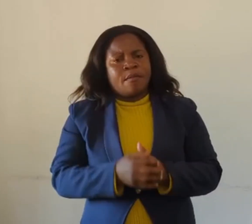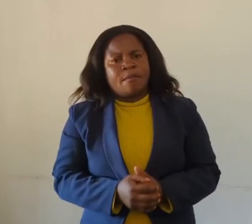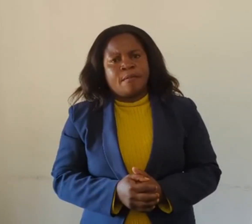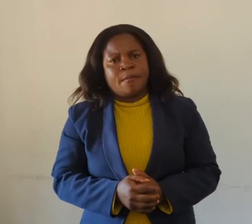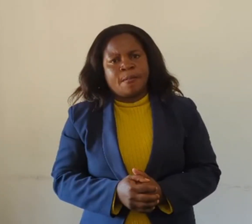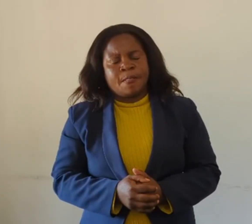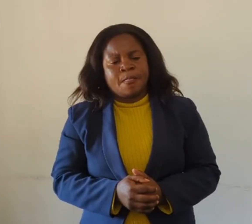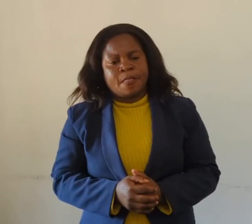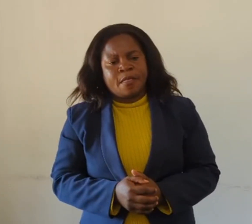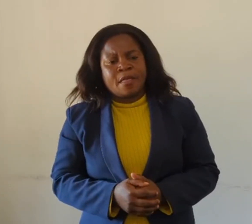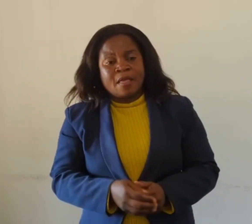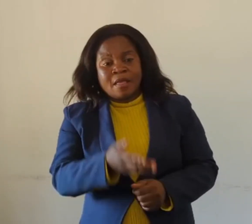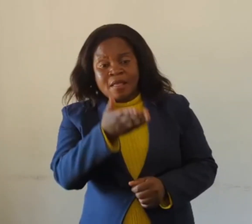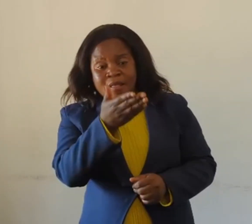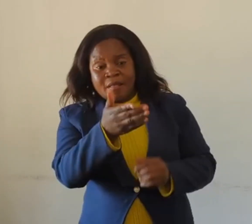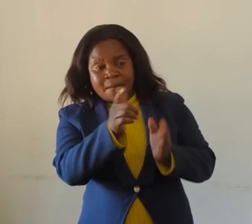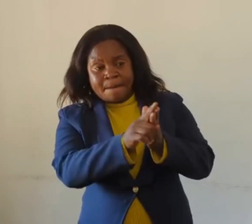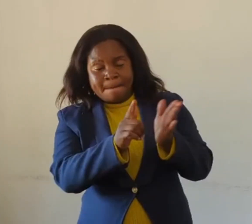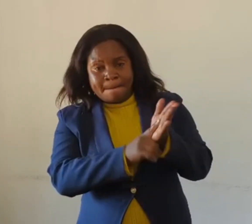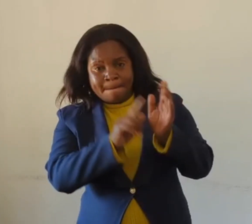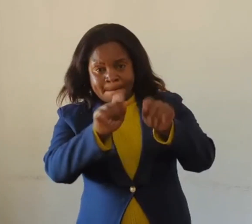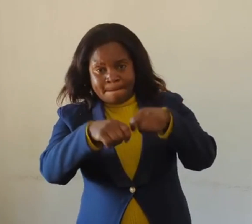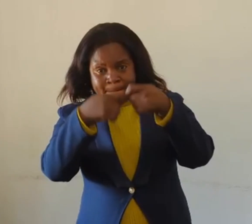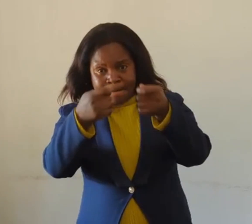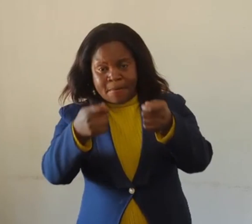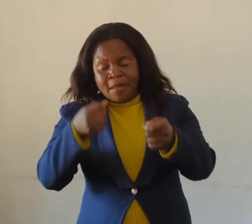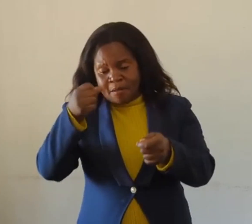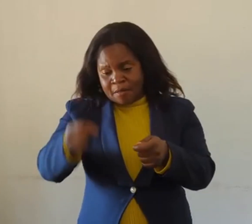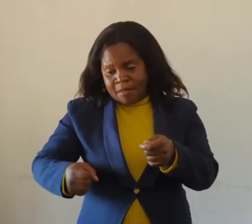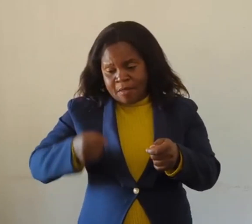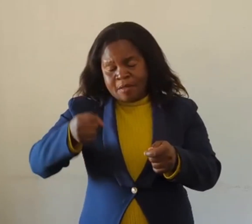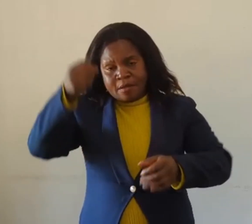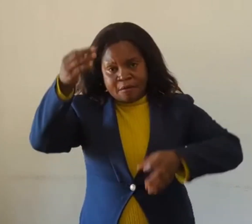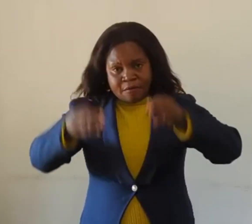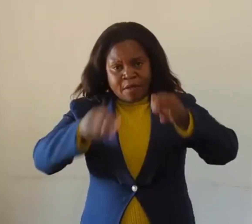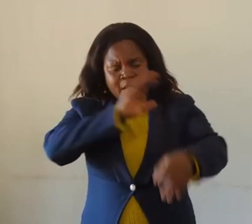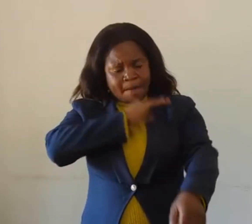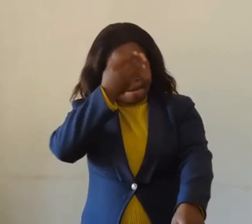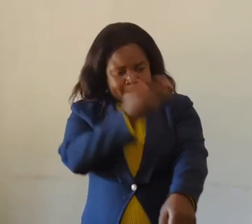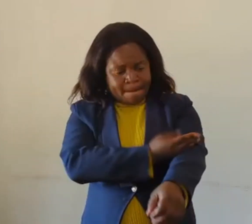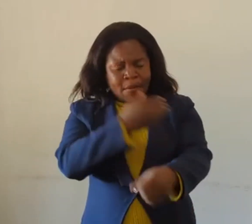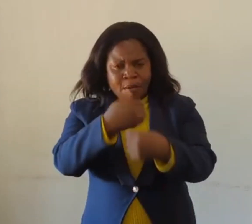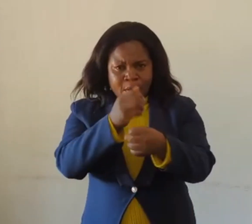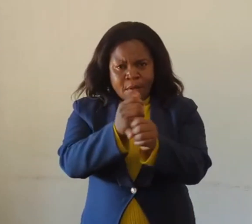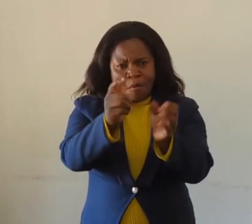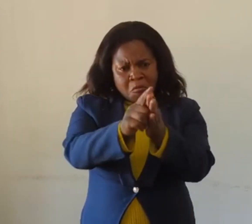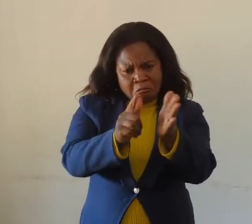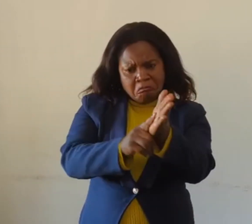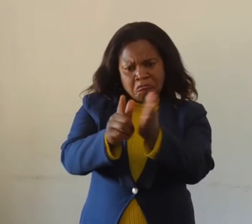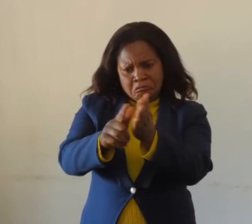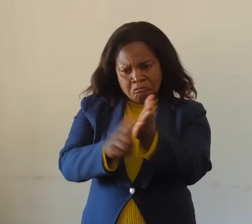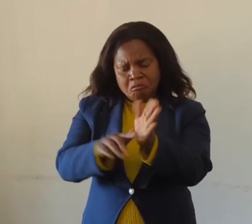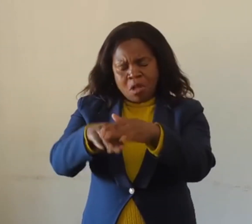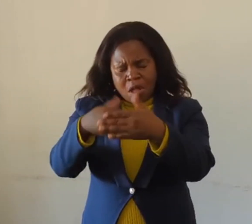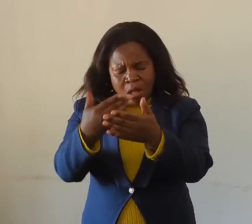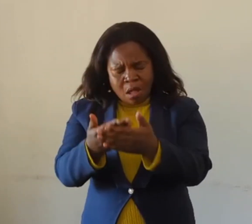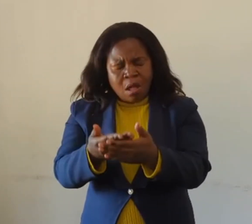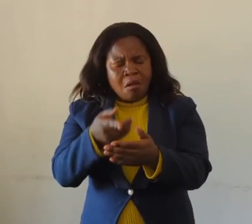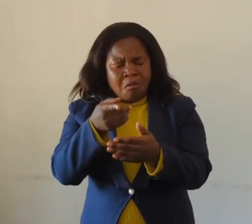The provision gives the Chief Justice power to make rules on how nomination petitions are filed